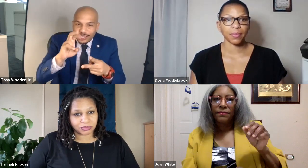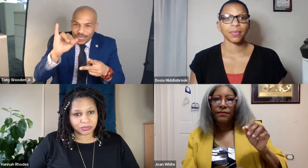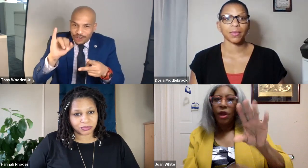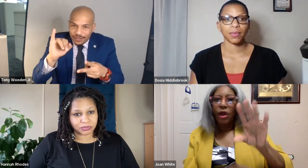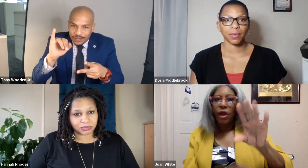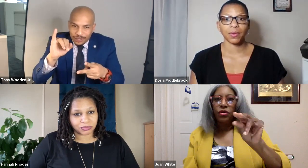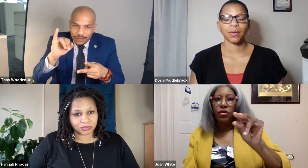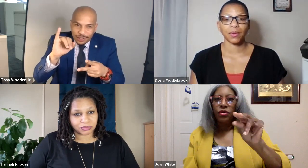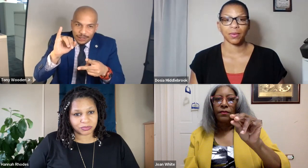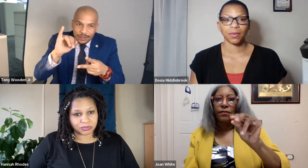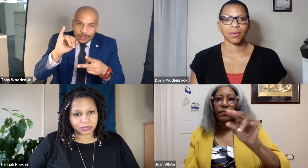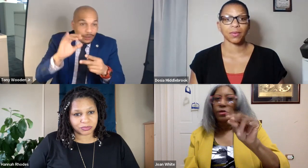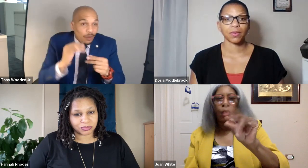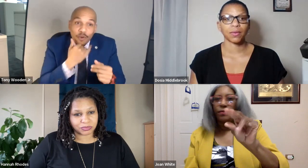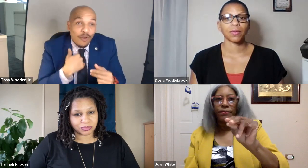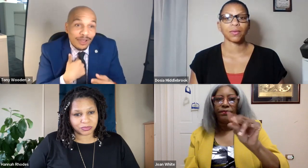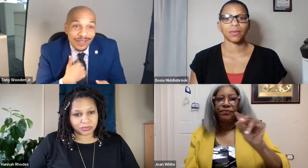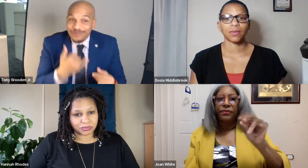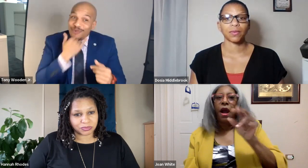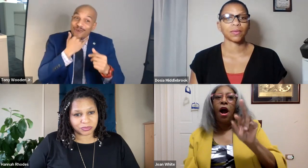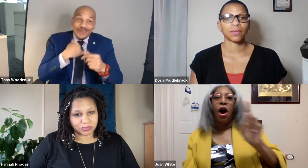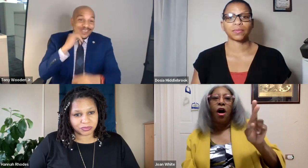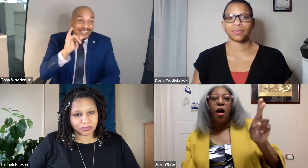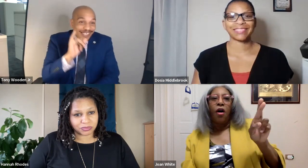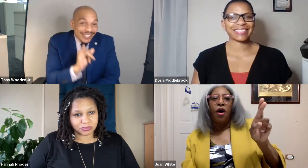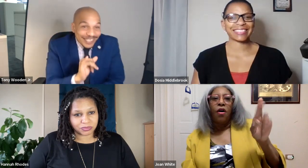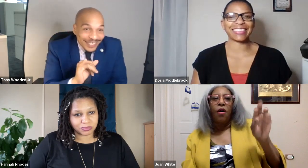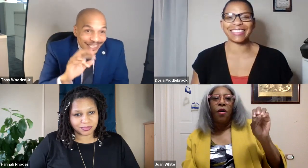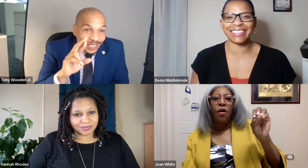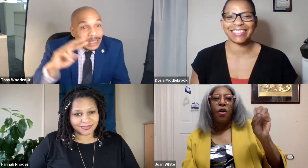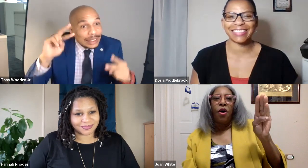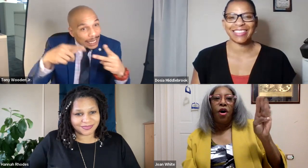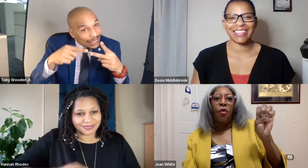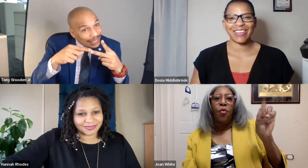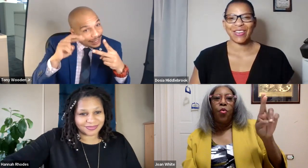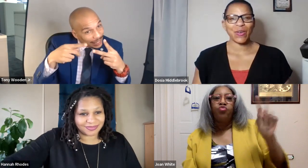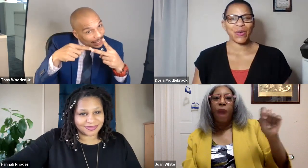you do have other sisters. There's Jerry. No, am I wrong? I'm wrong.